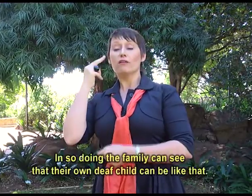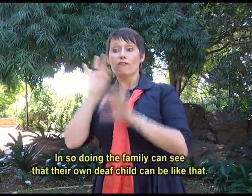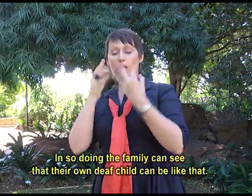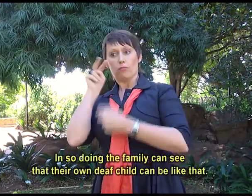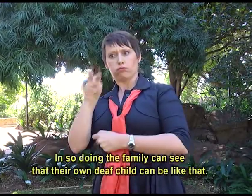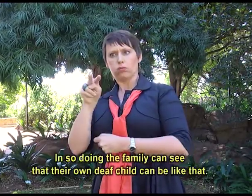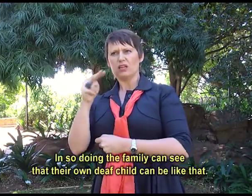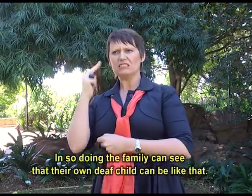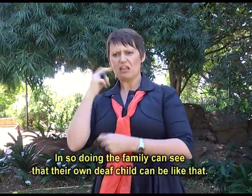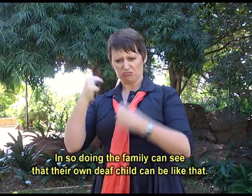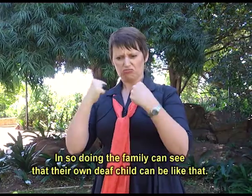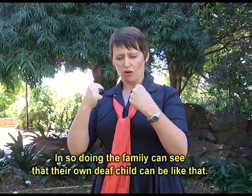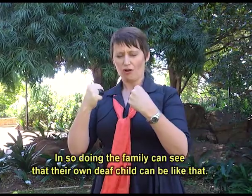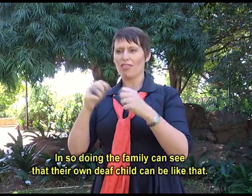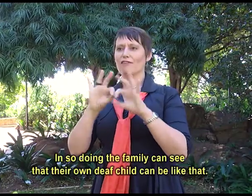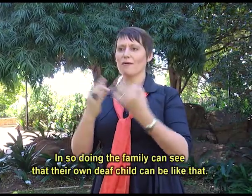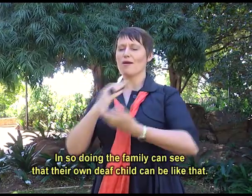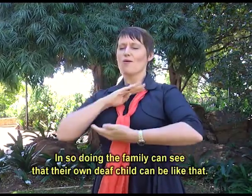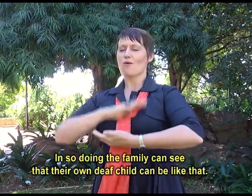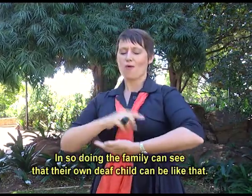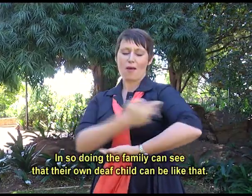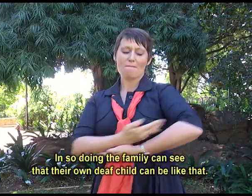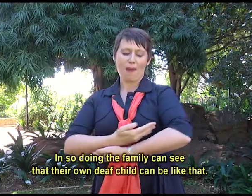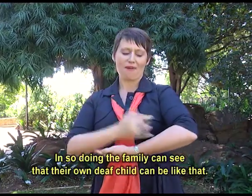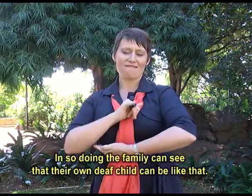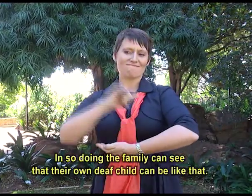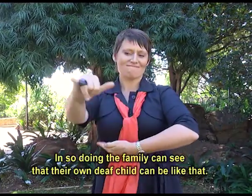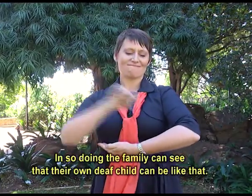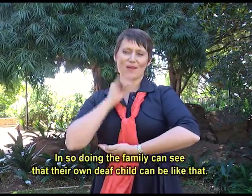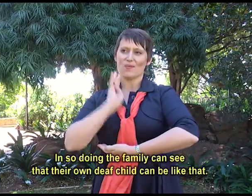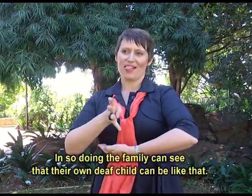In so doing, the family can see that their own deaf child can be like that.